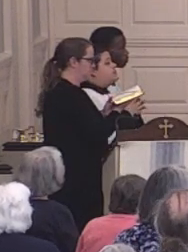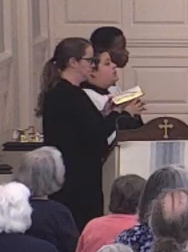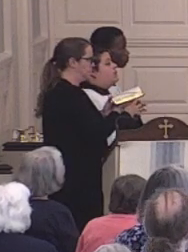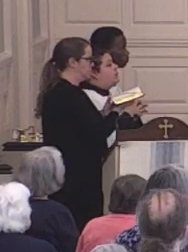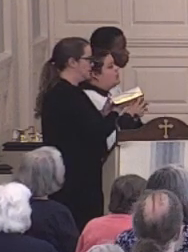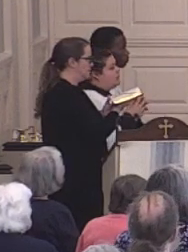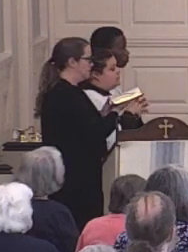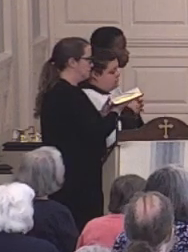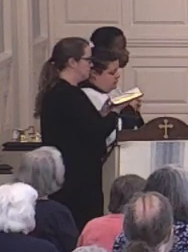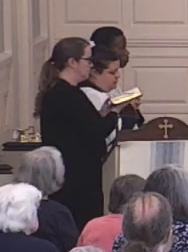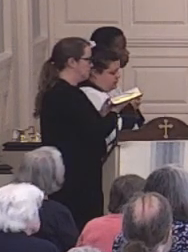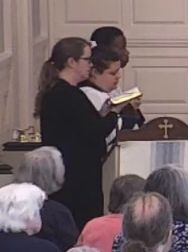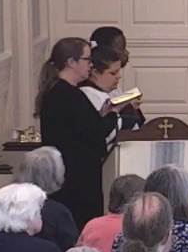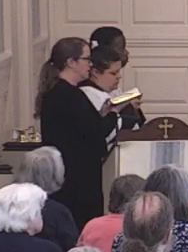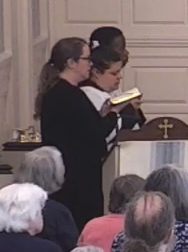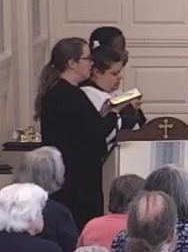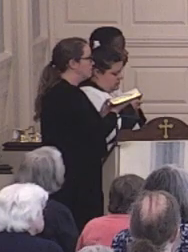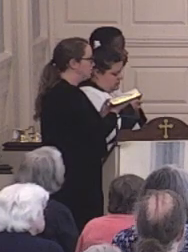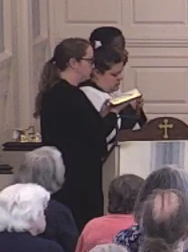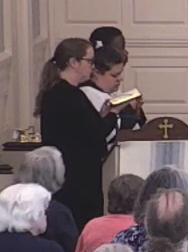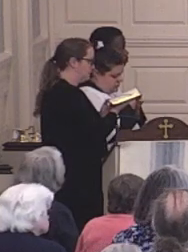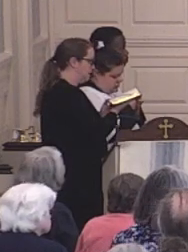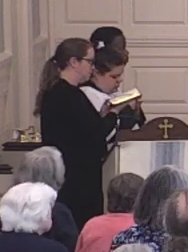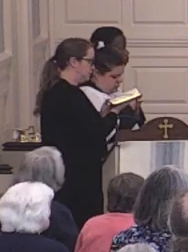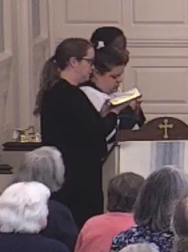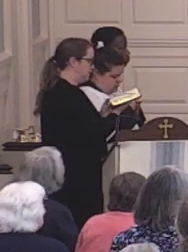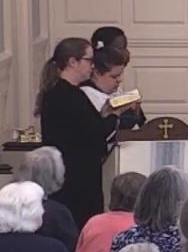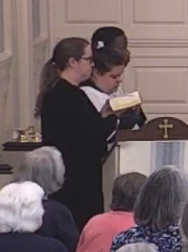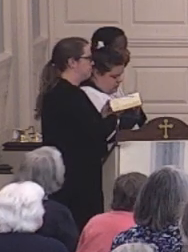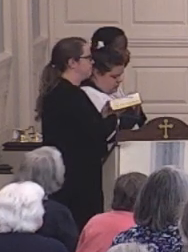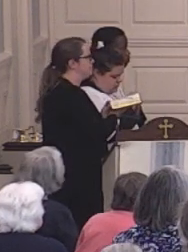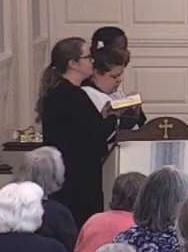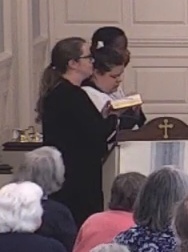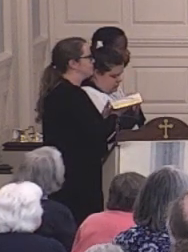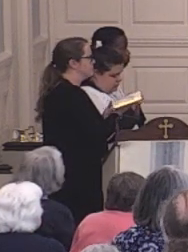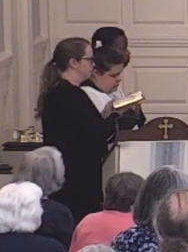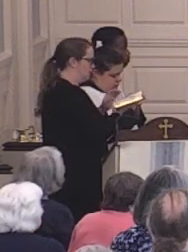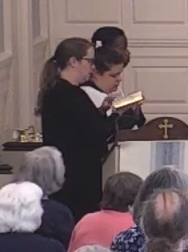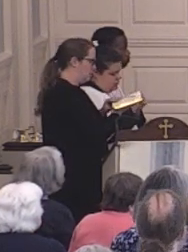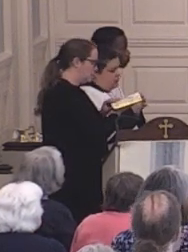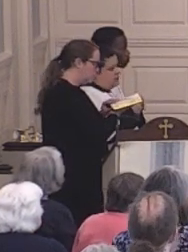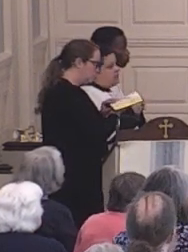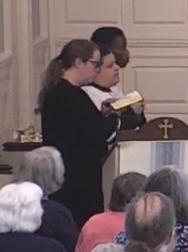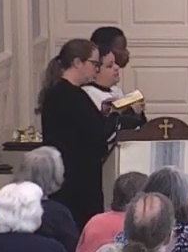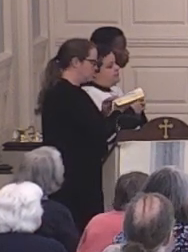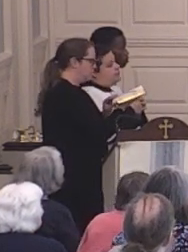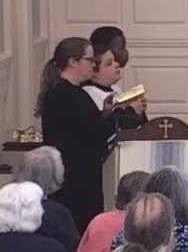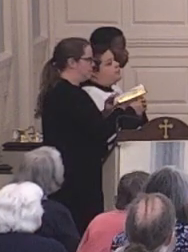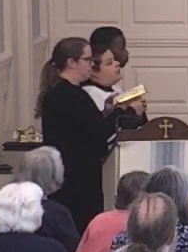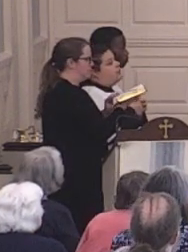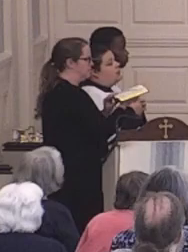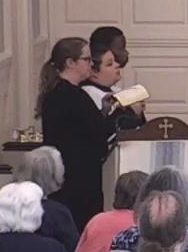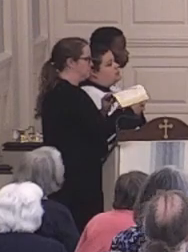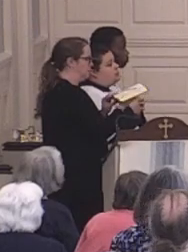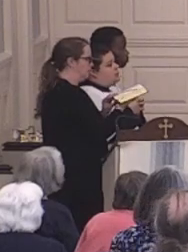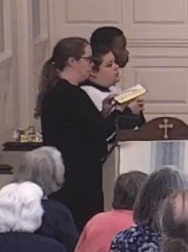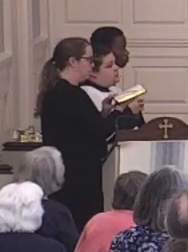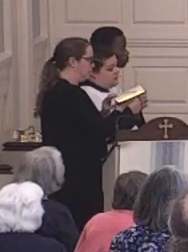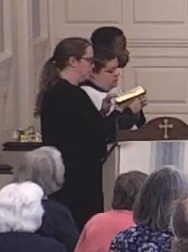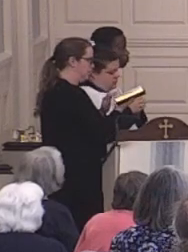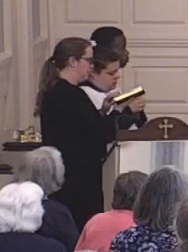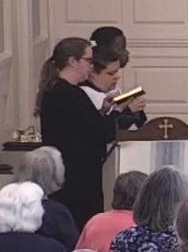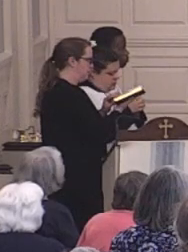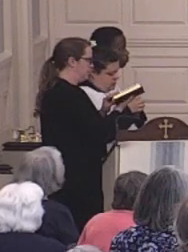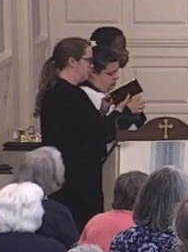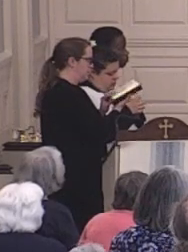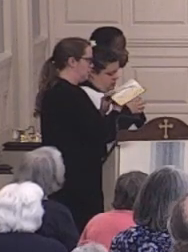ourselves the fruits of your redemption. who live and reign with God